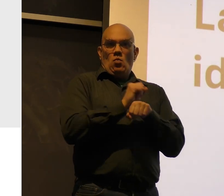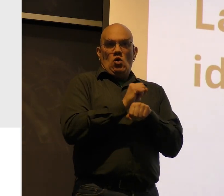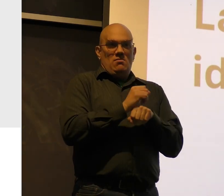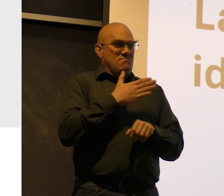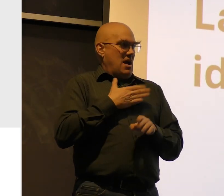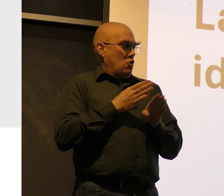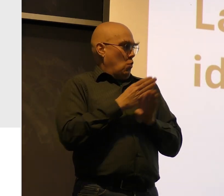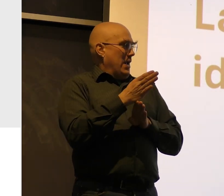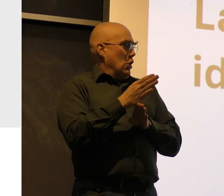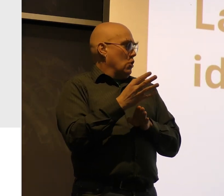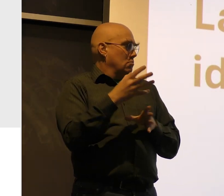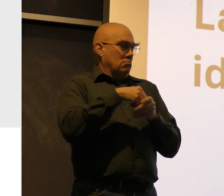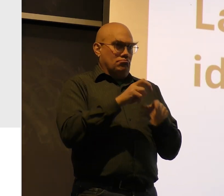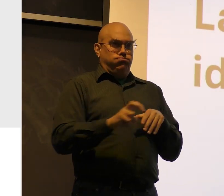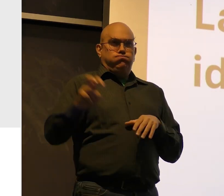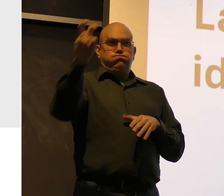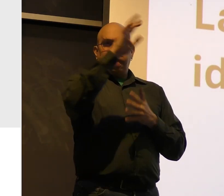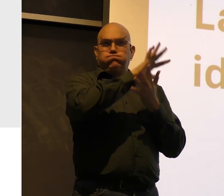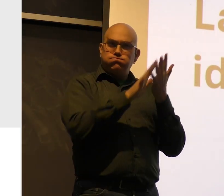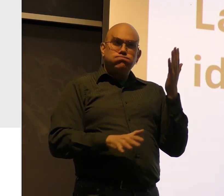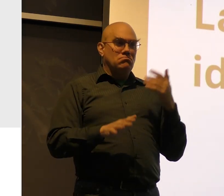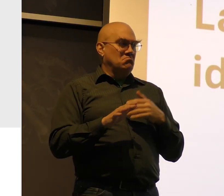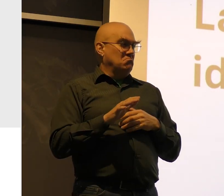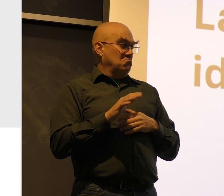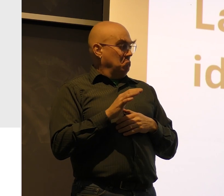started this kind of work in my career traveling all over the place.